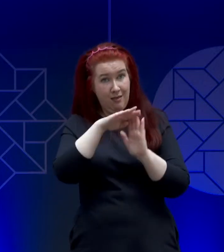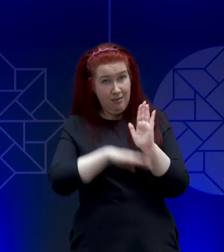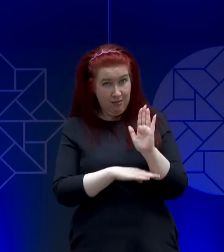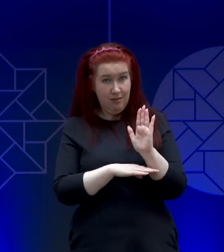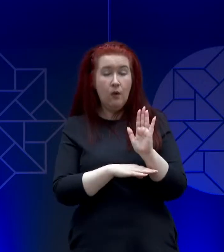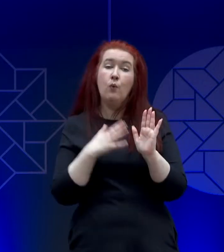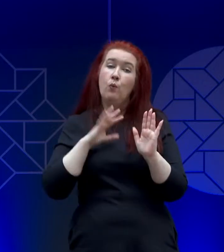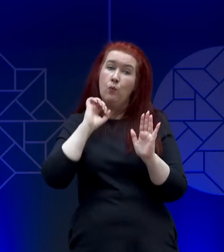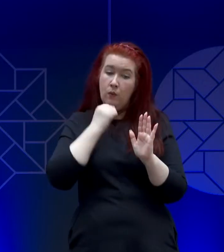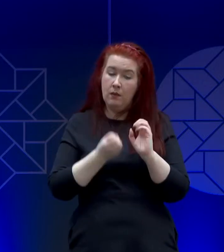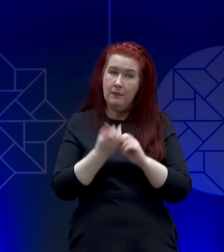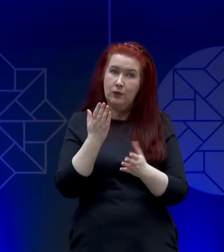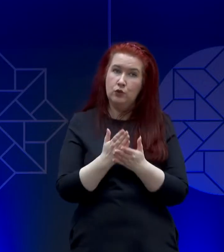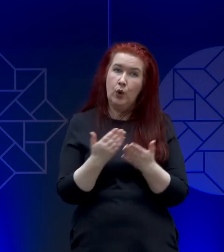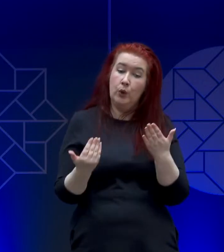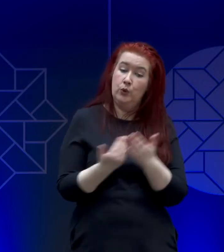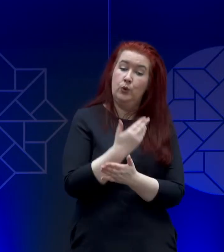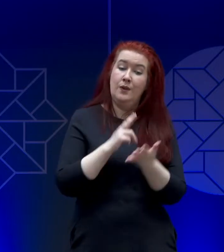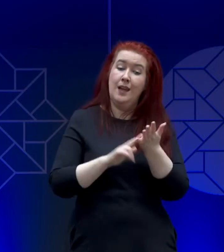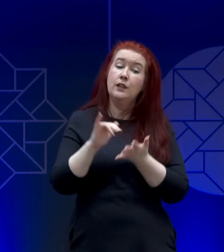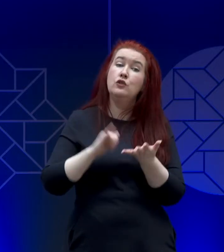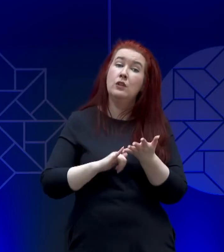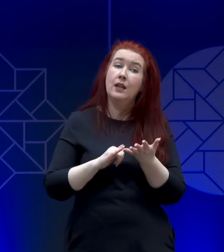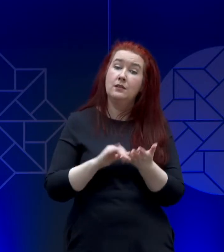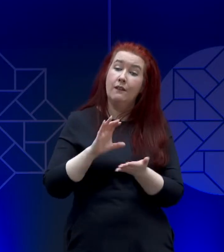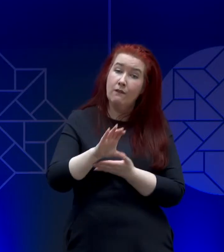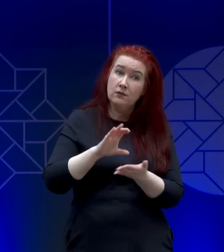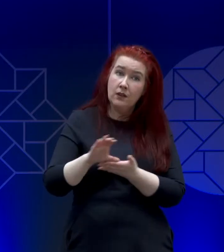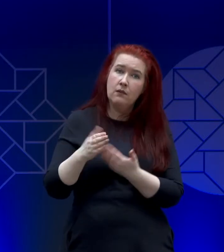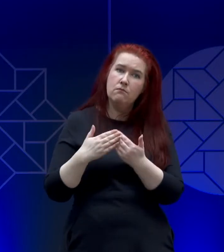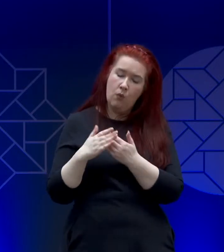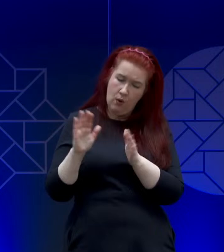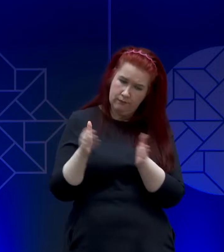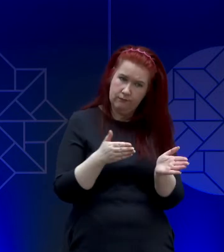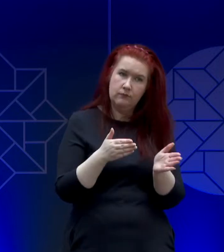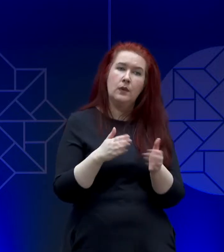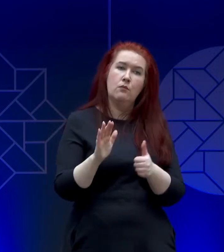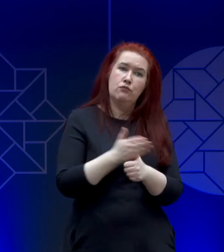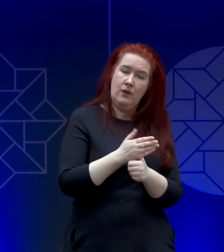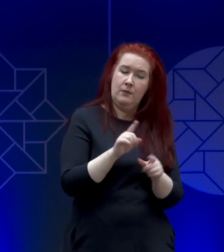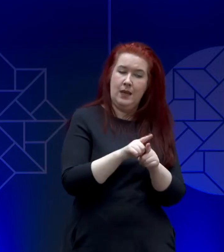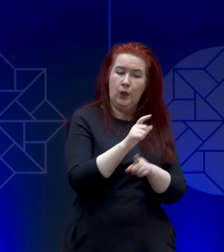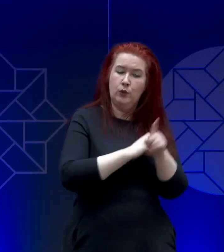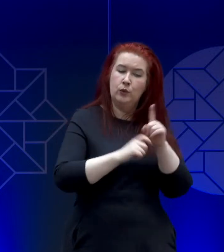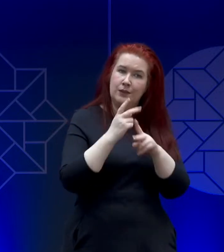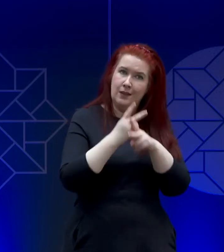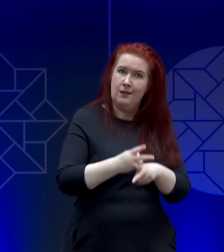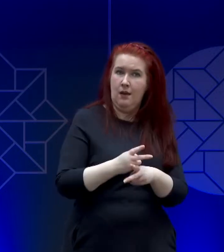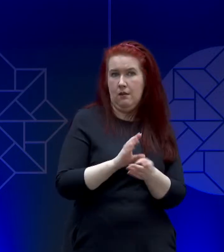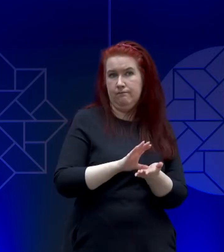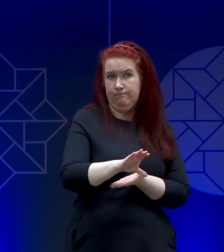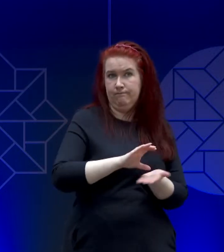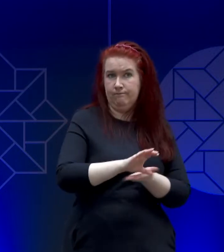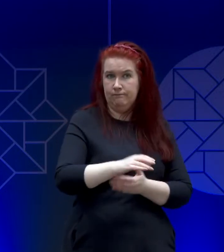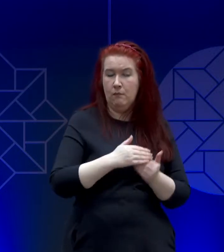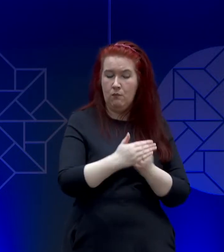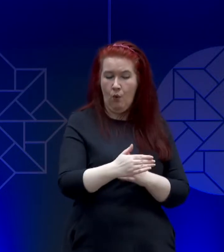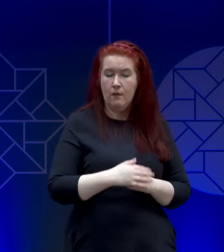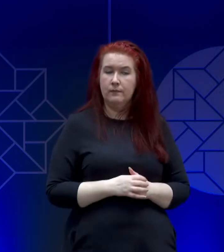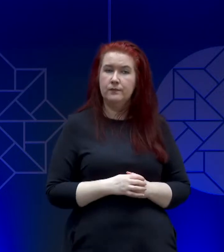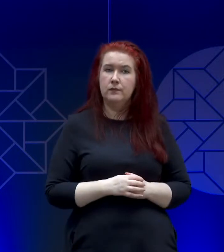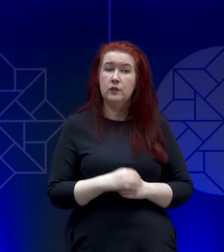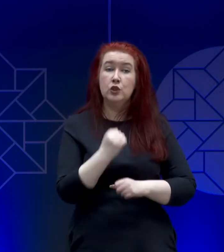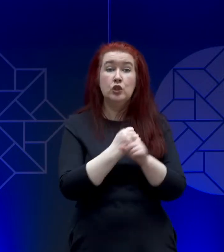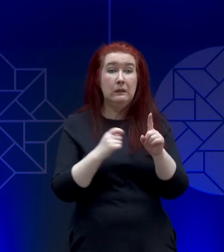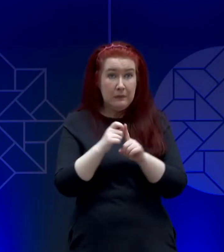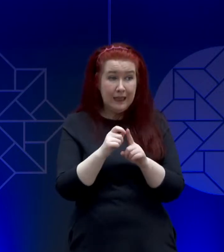greater proportion of new NHS funding goes to primary and community care. GPs and services in the